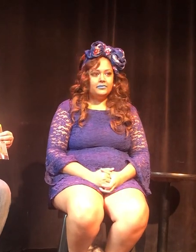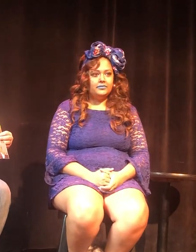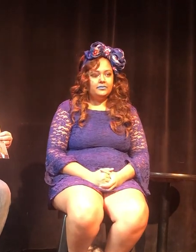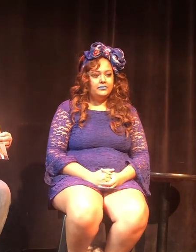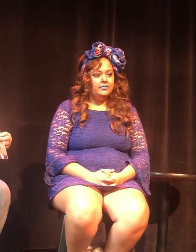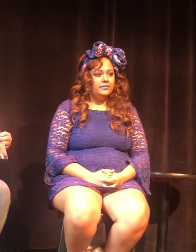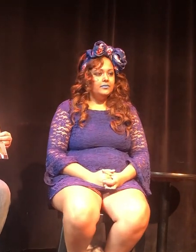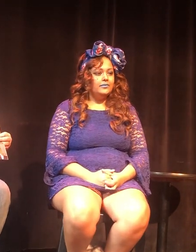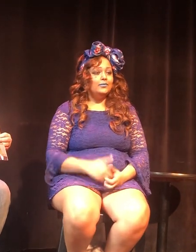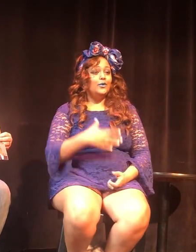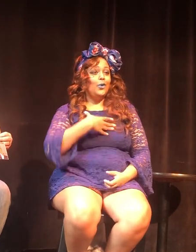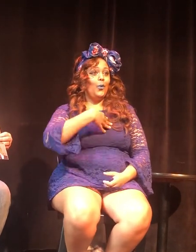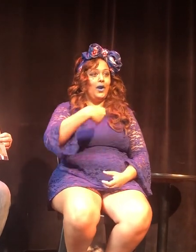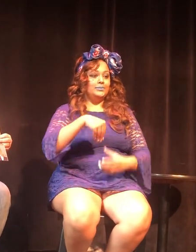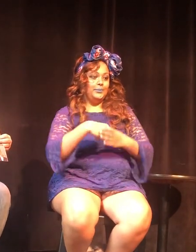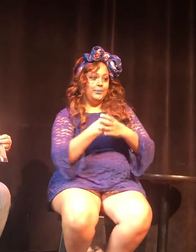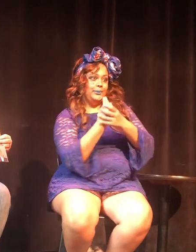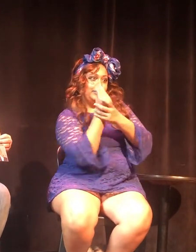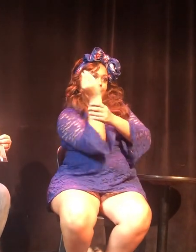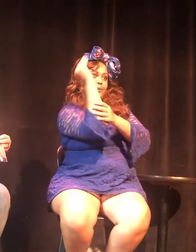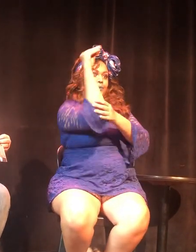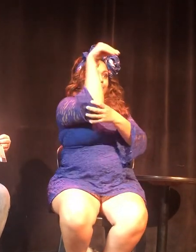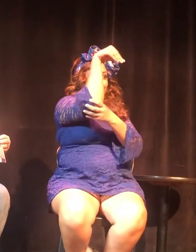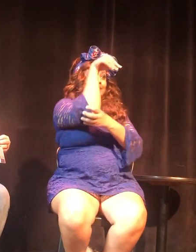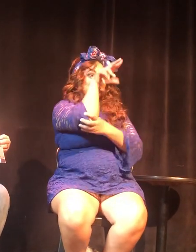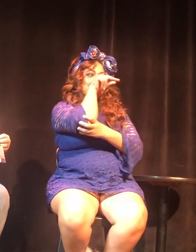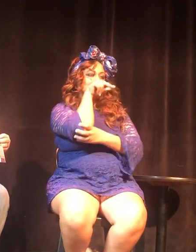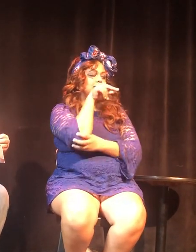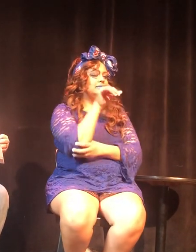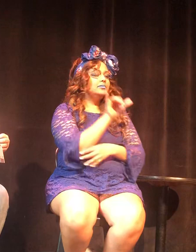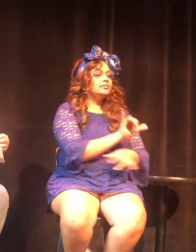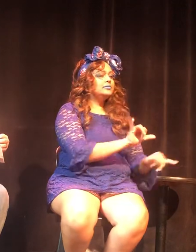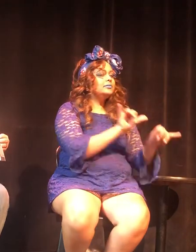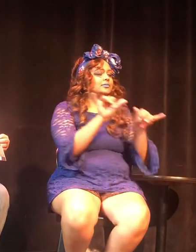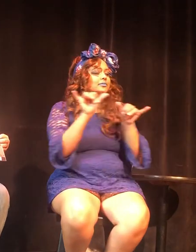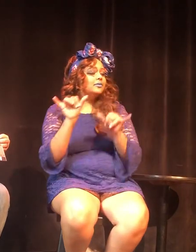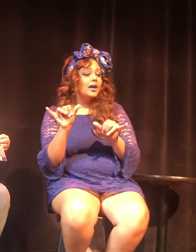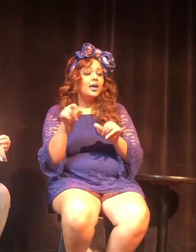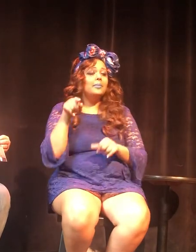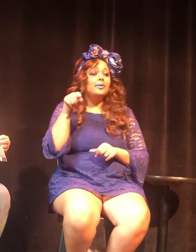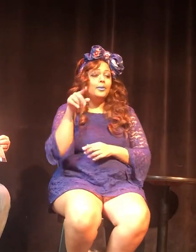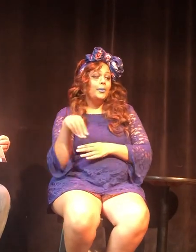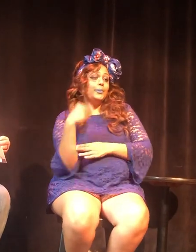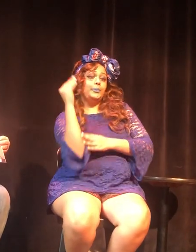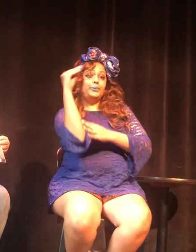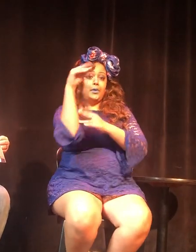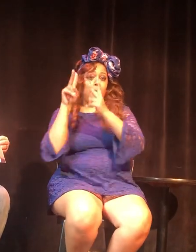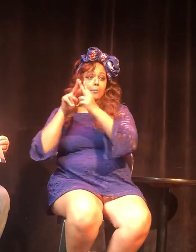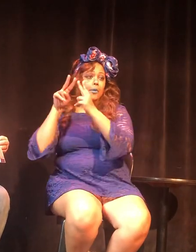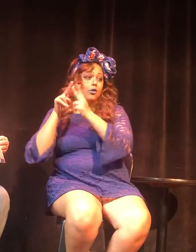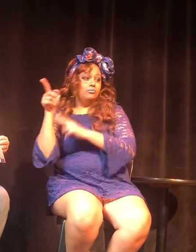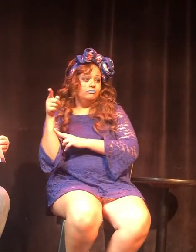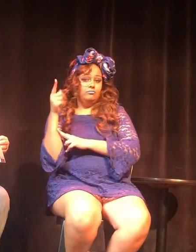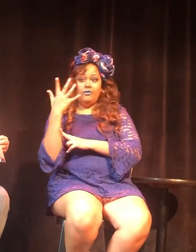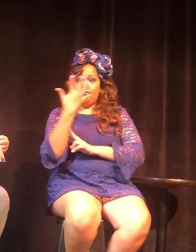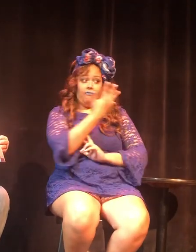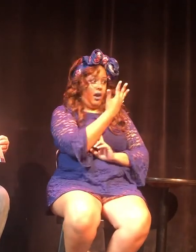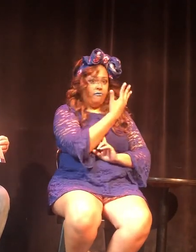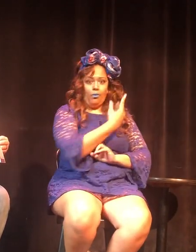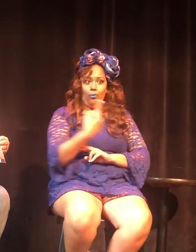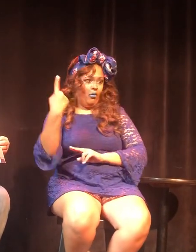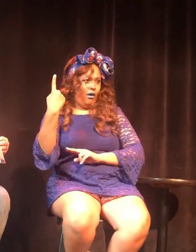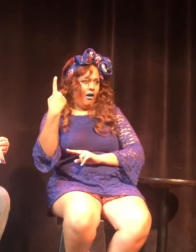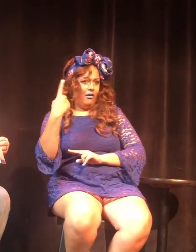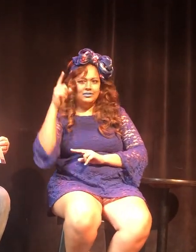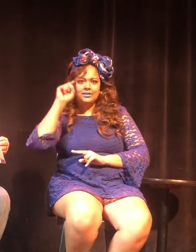Swans do this, too. One in every five swan couples is a same-sex couple, and most of